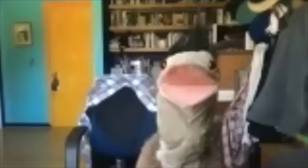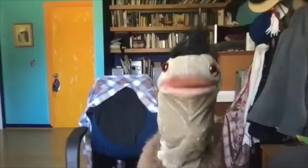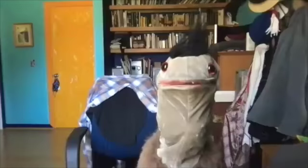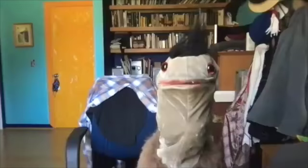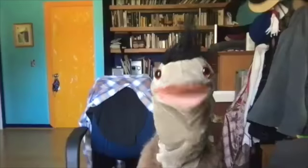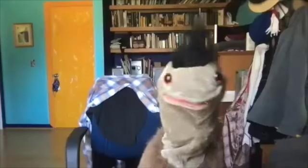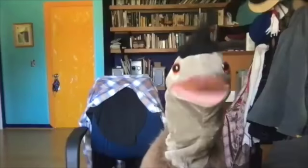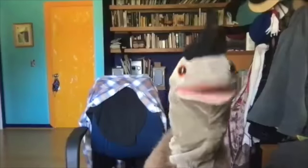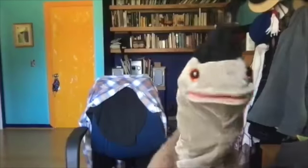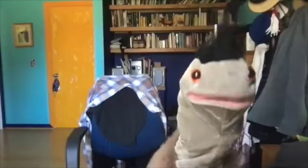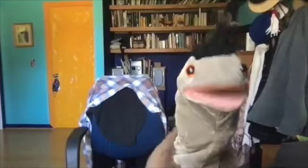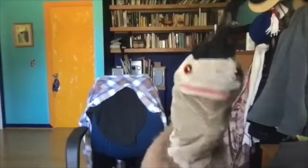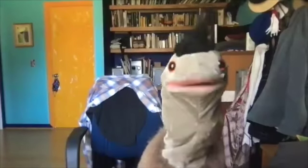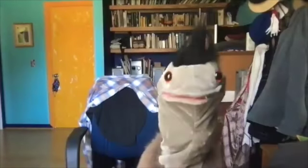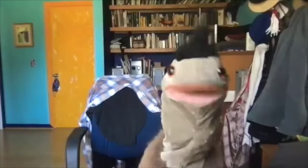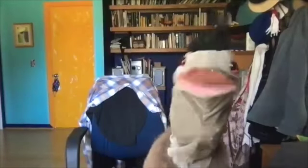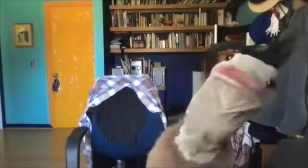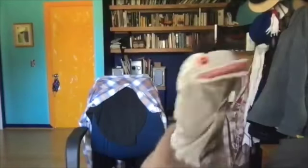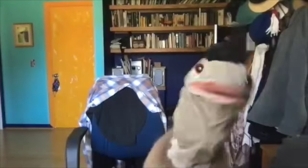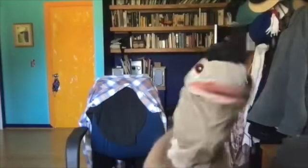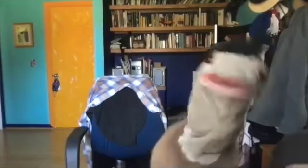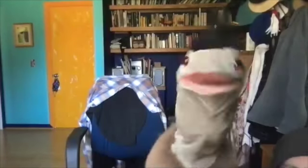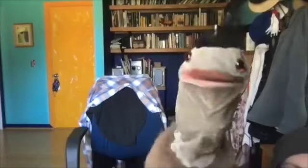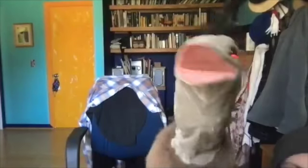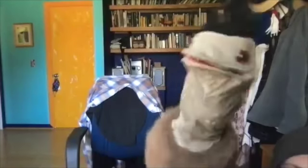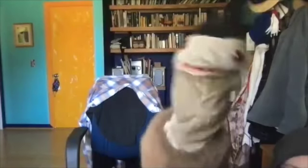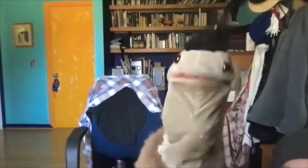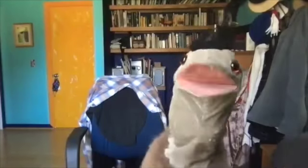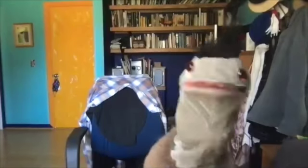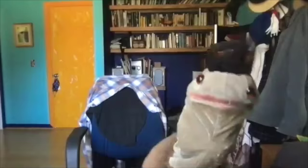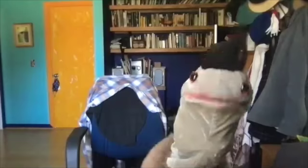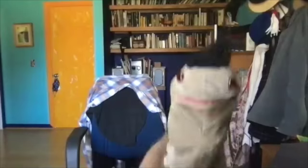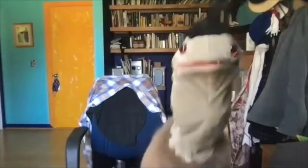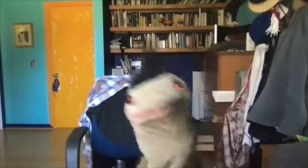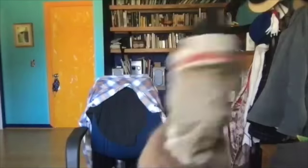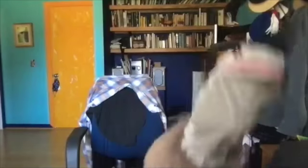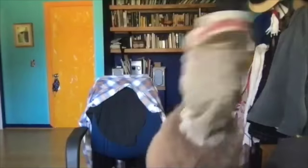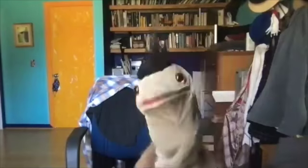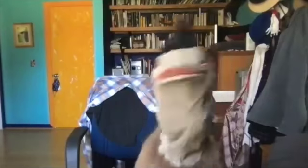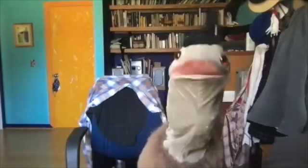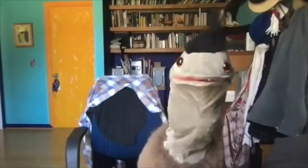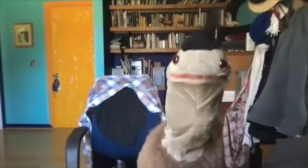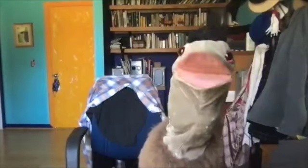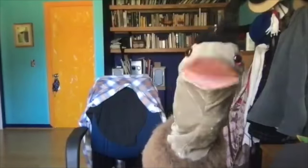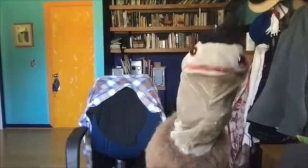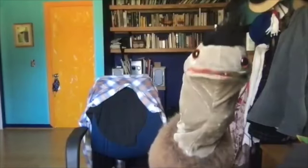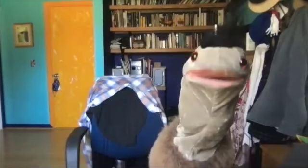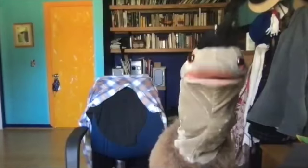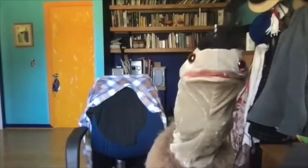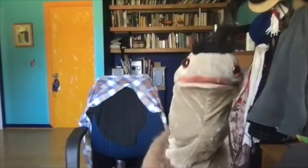In ESL, we communicate by moving our bodies and flapping our wings and stomping our feet. And during my research,